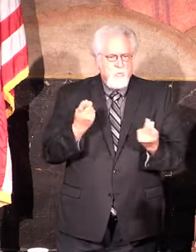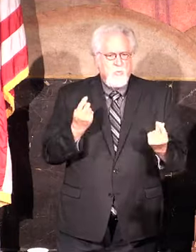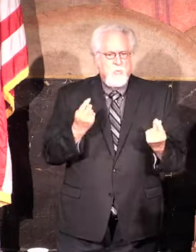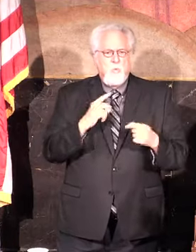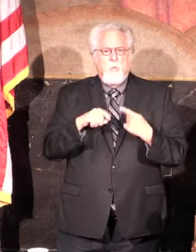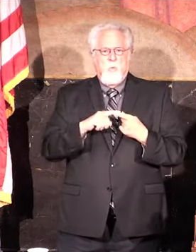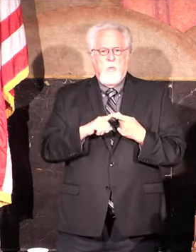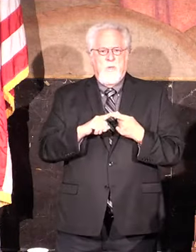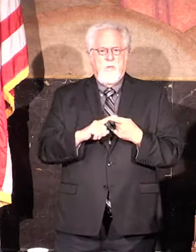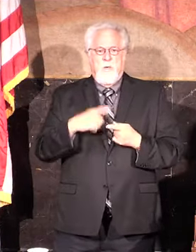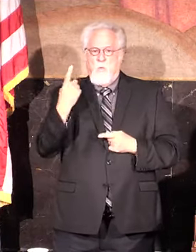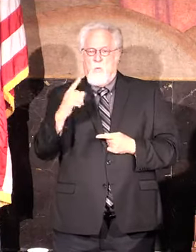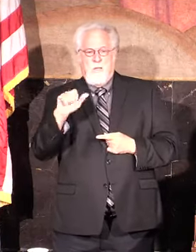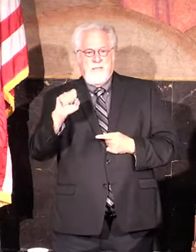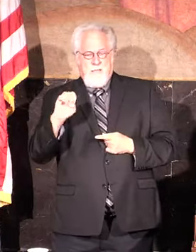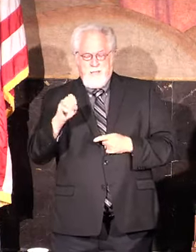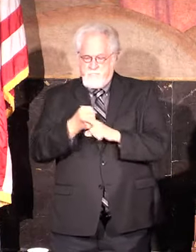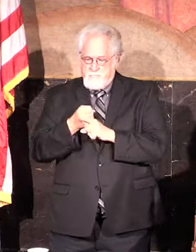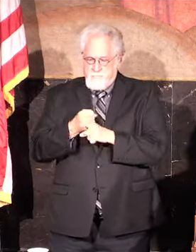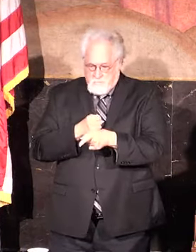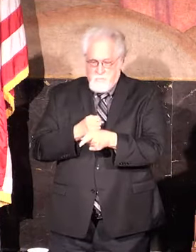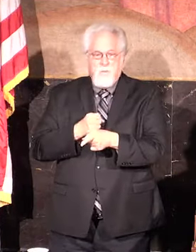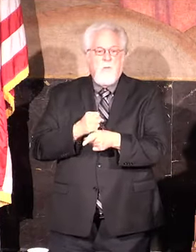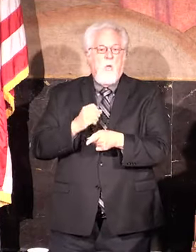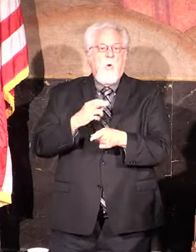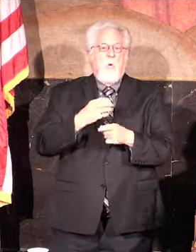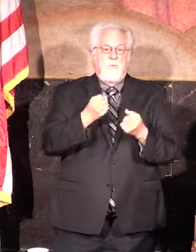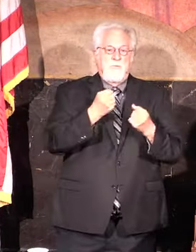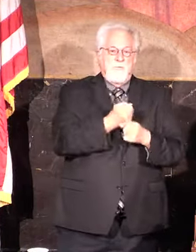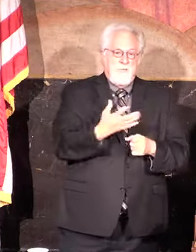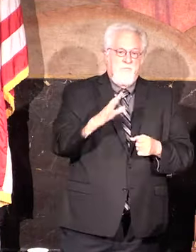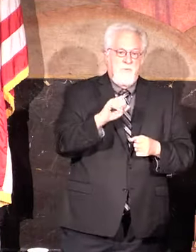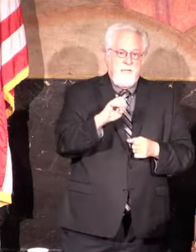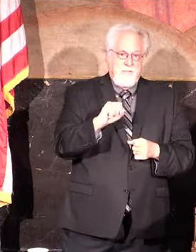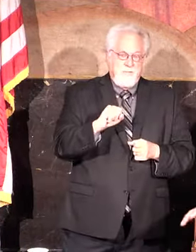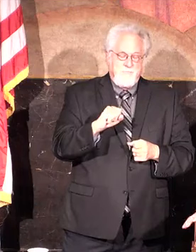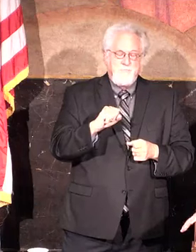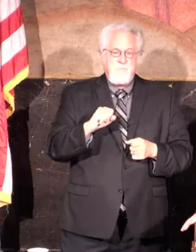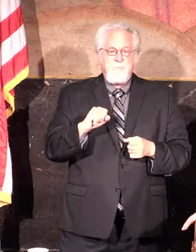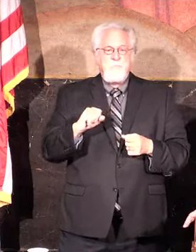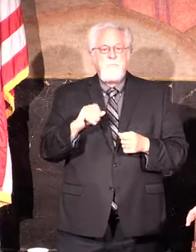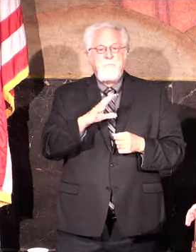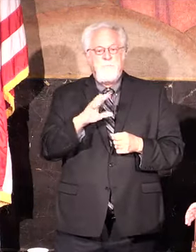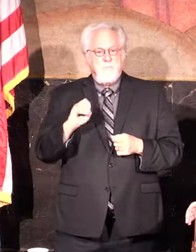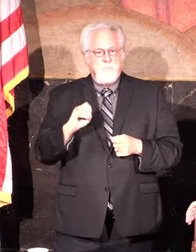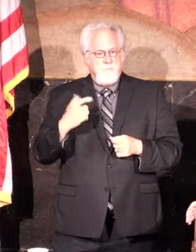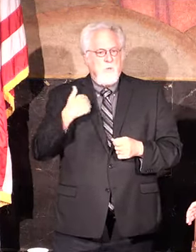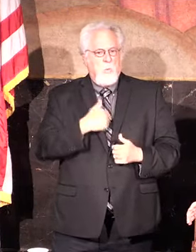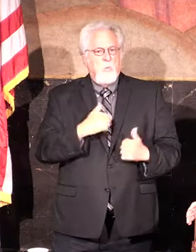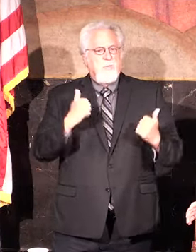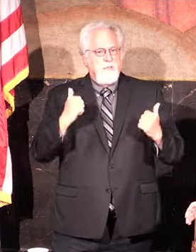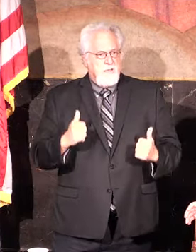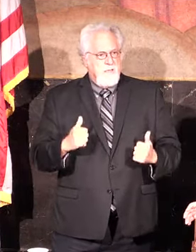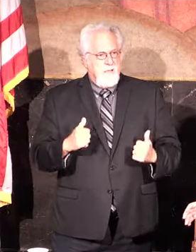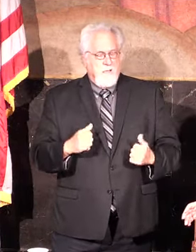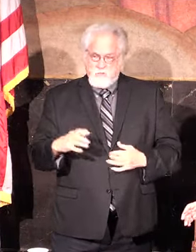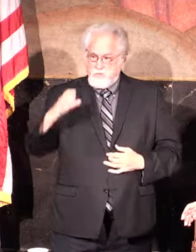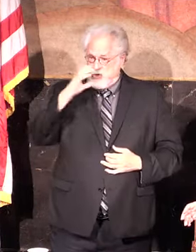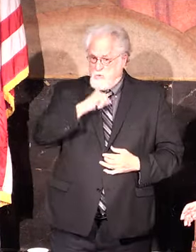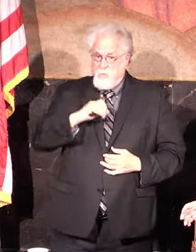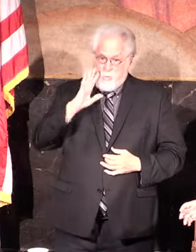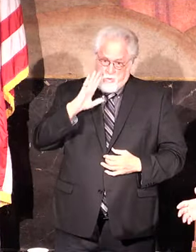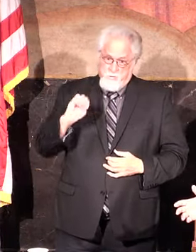there is a case and when there are multiple cases and so forth. And I think we can all assume that